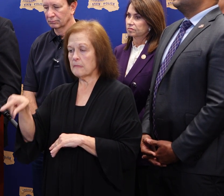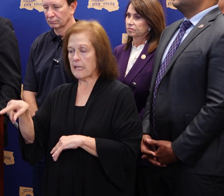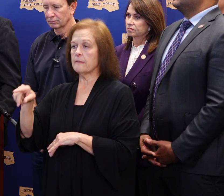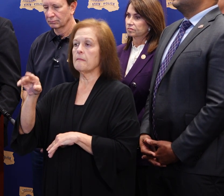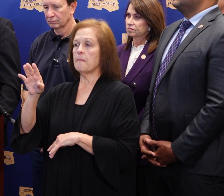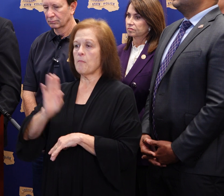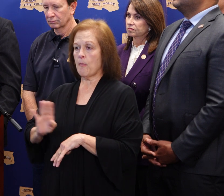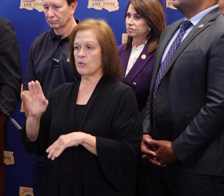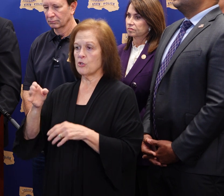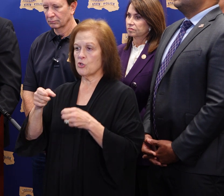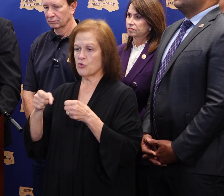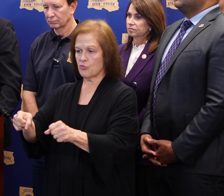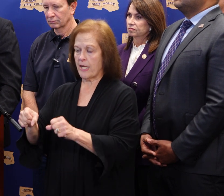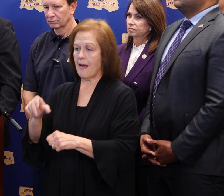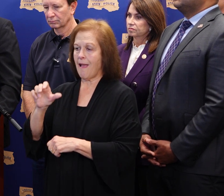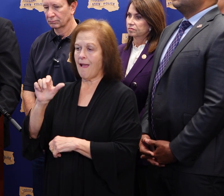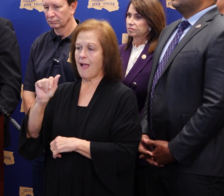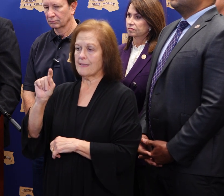fbi.gov/Bourbon Street attack.